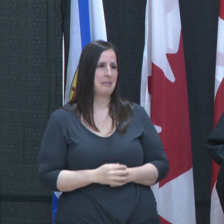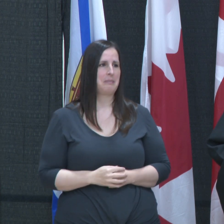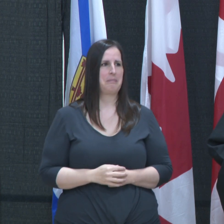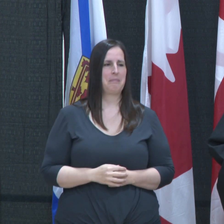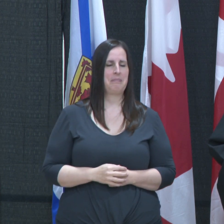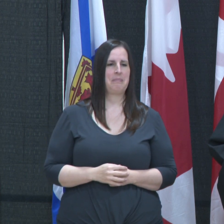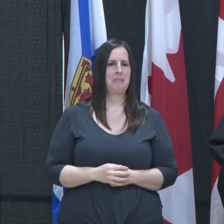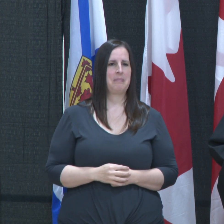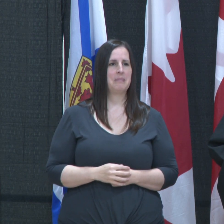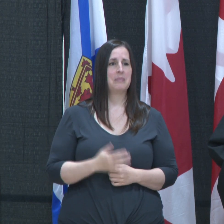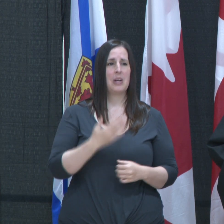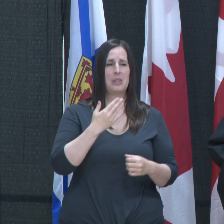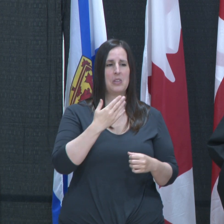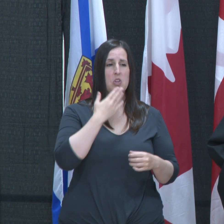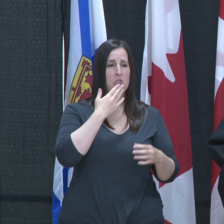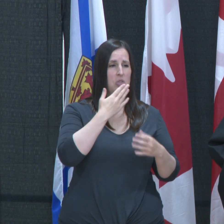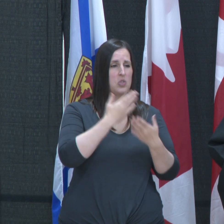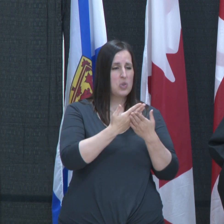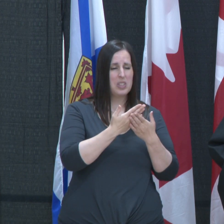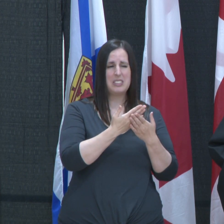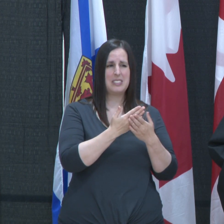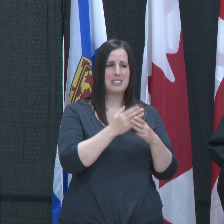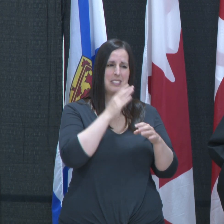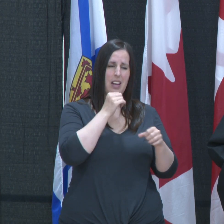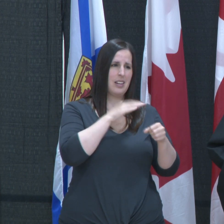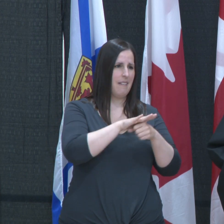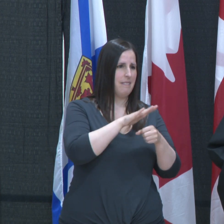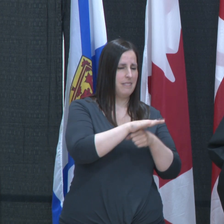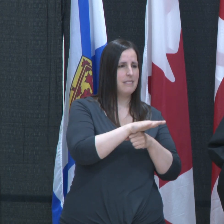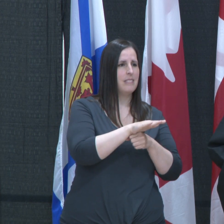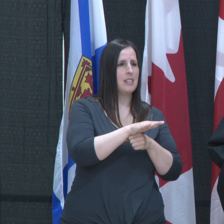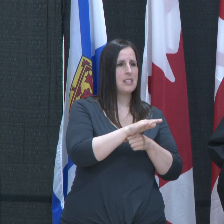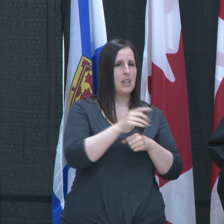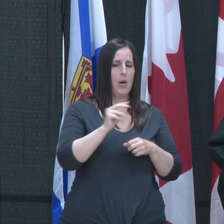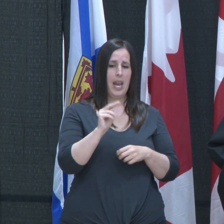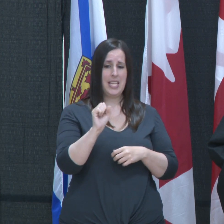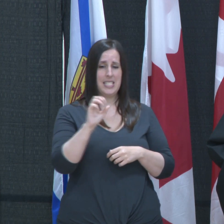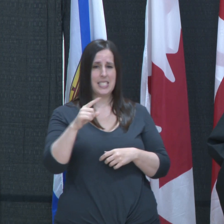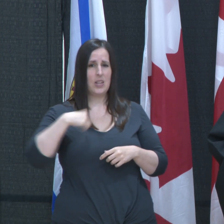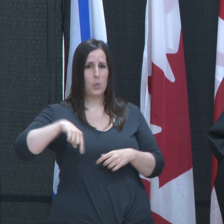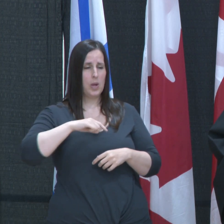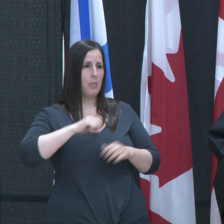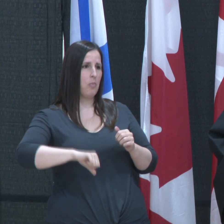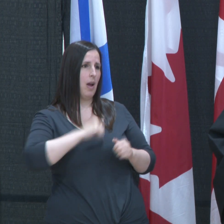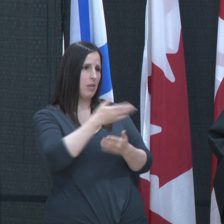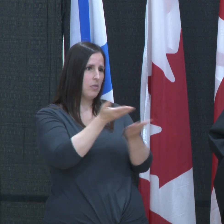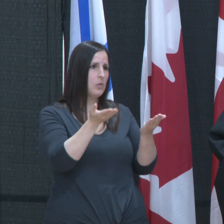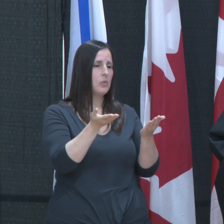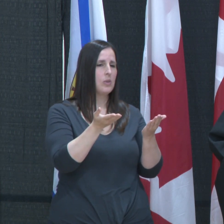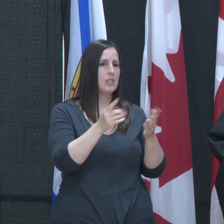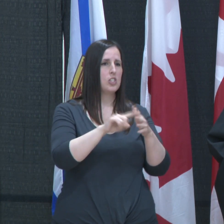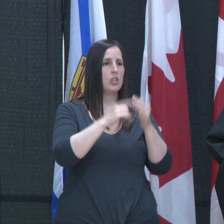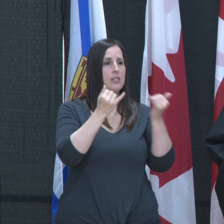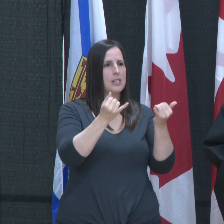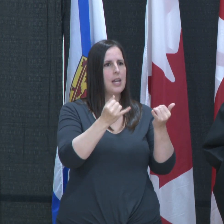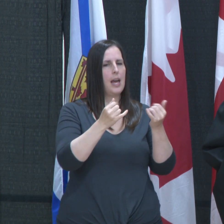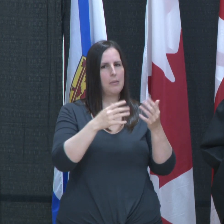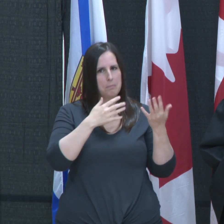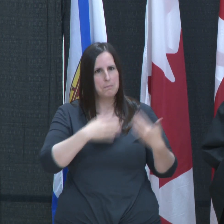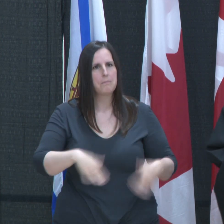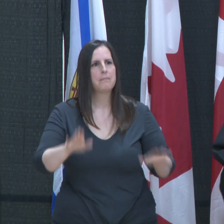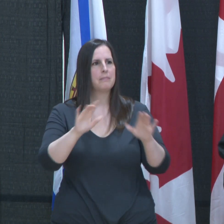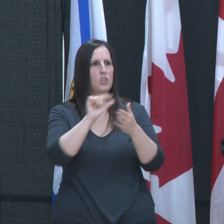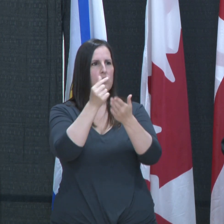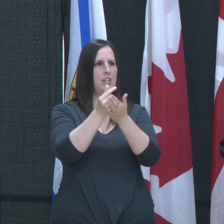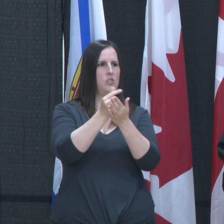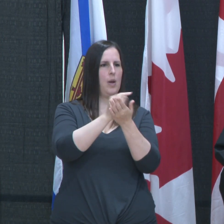accept being good at what you do. Make NSCC proud of all of us and go out and be great, starting today. Before I